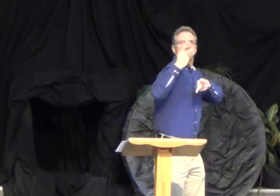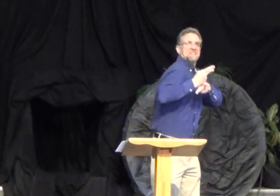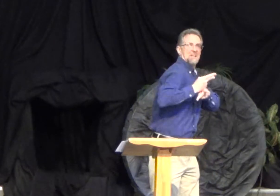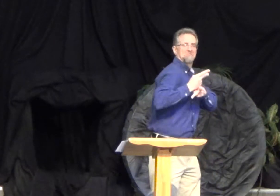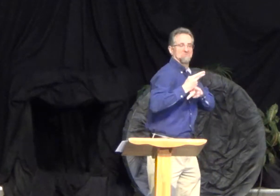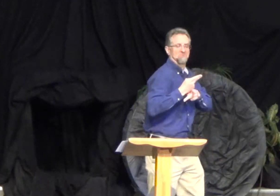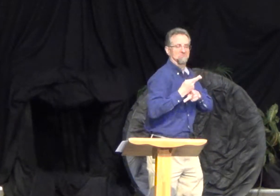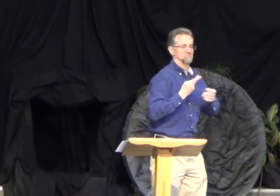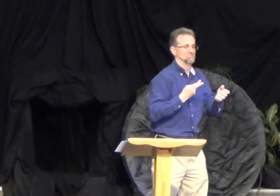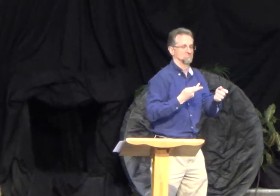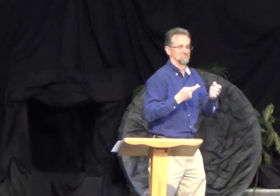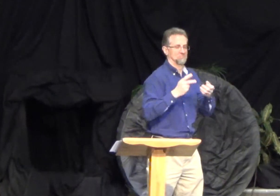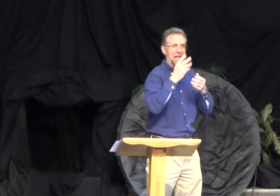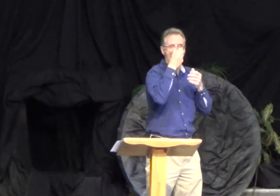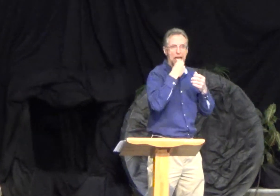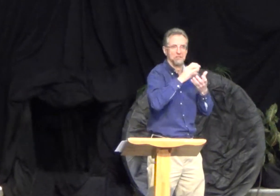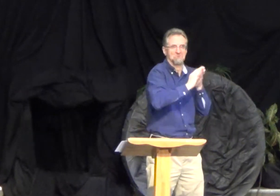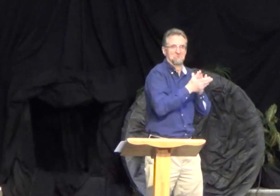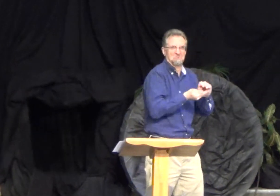I put away my handkerchief